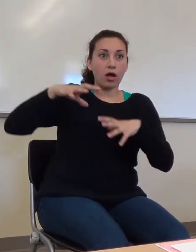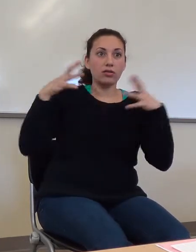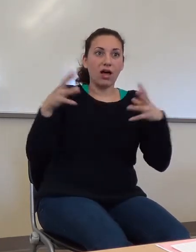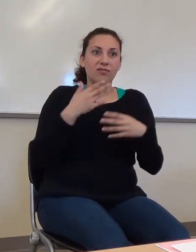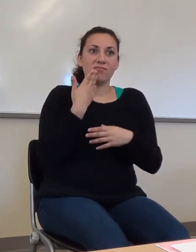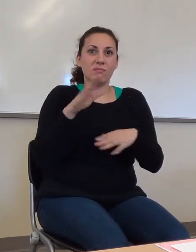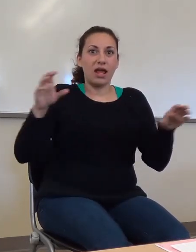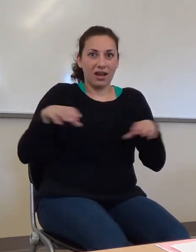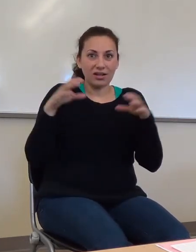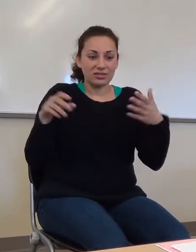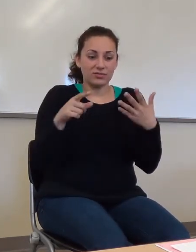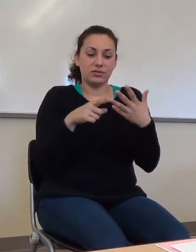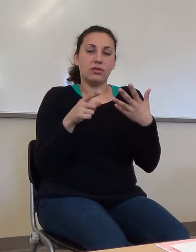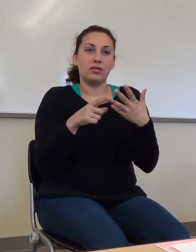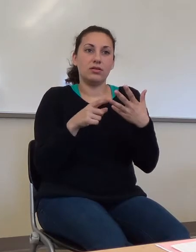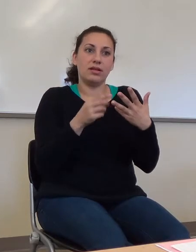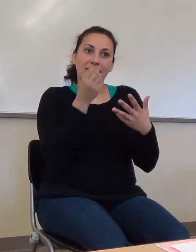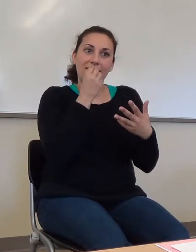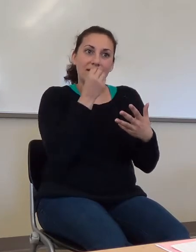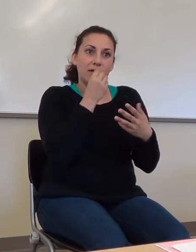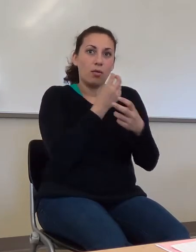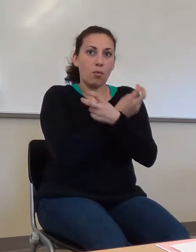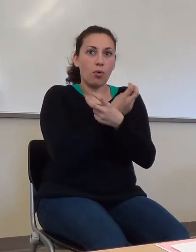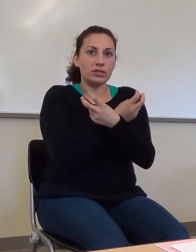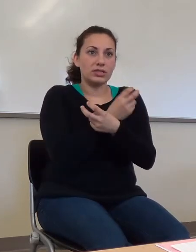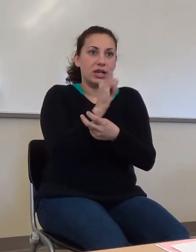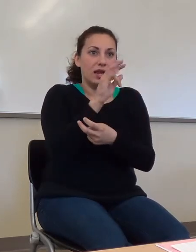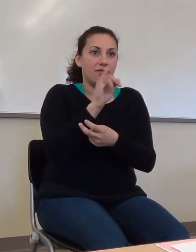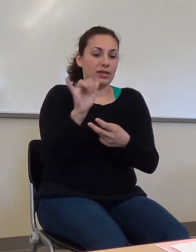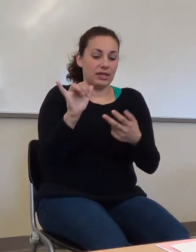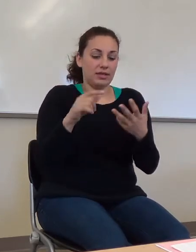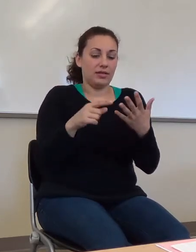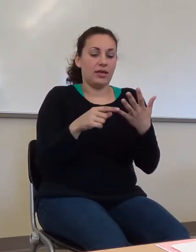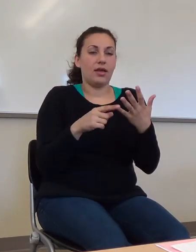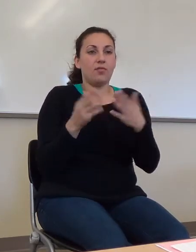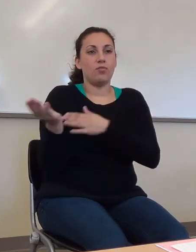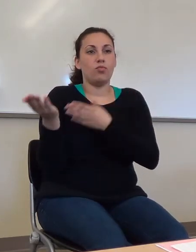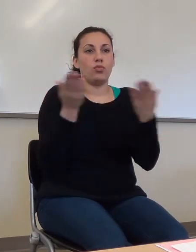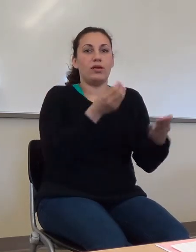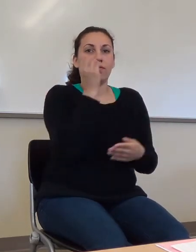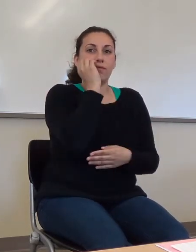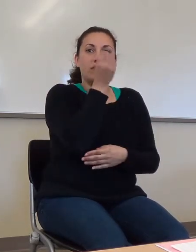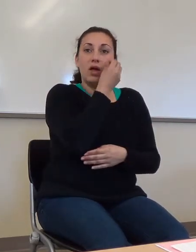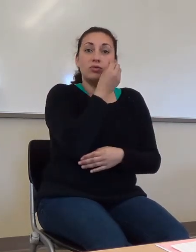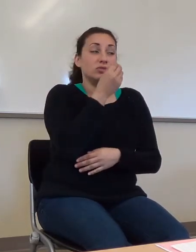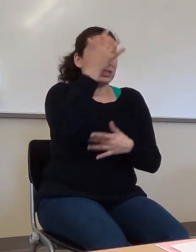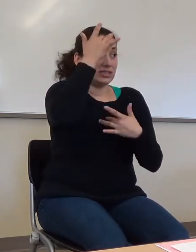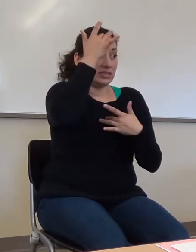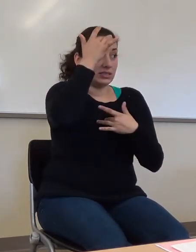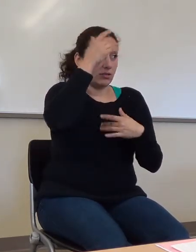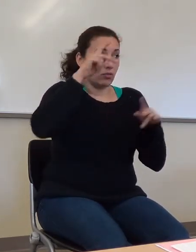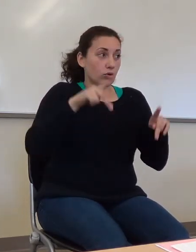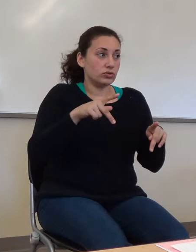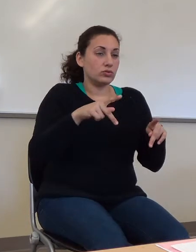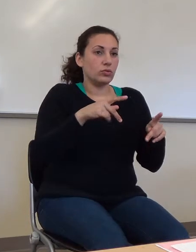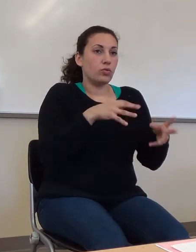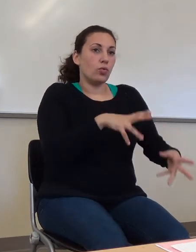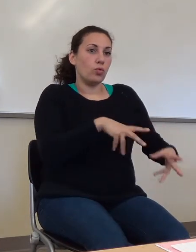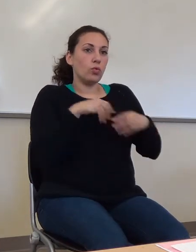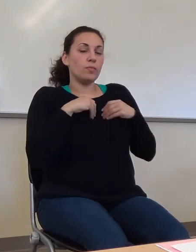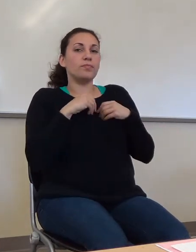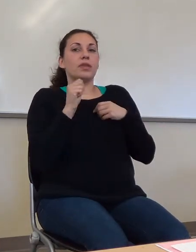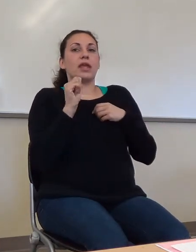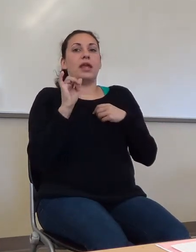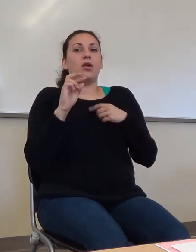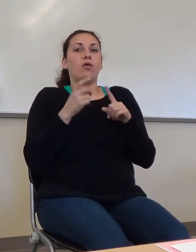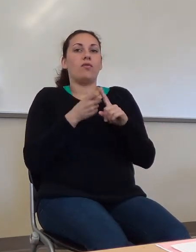ivy leaves will make your skin immune to the rash. And bringing flowers to a sick person will take out the air from the room. Kind of a long